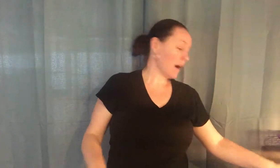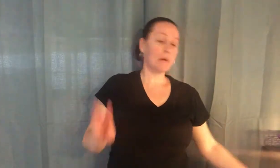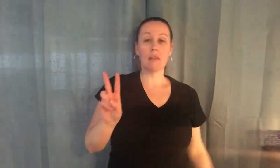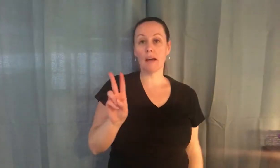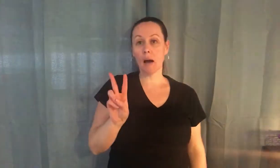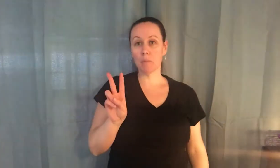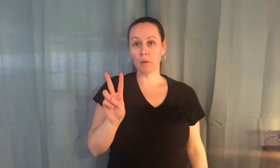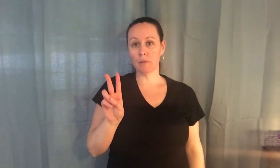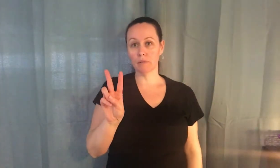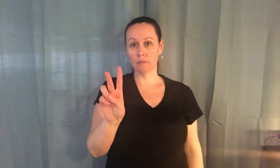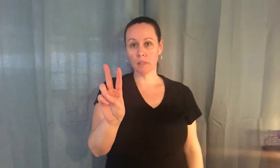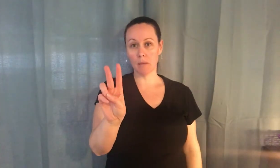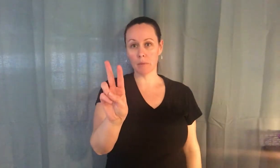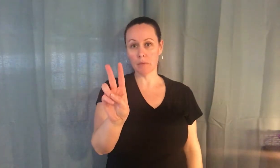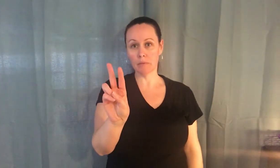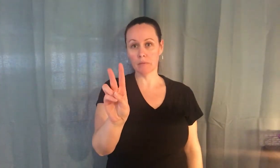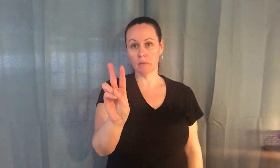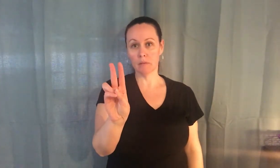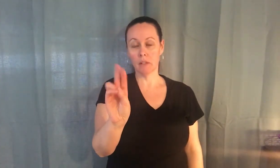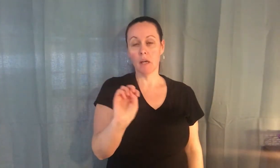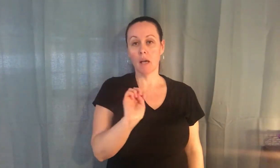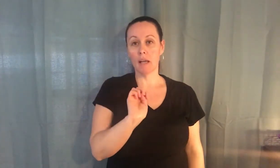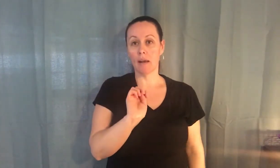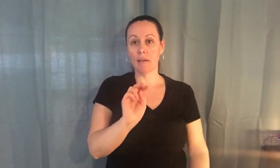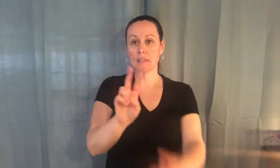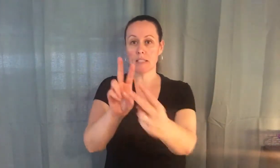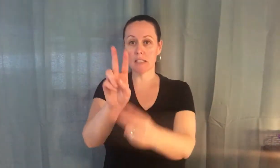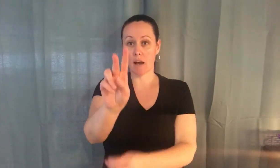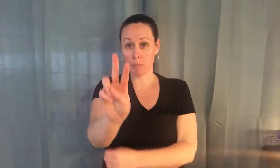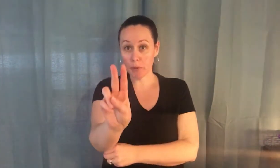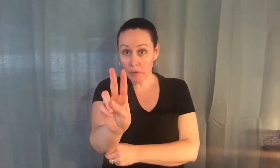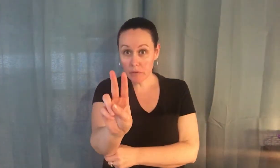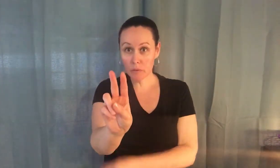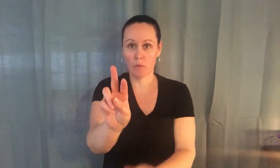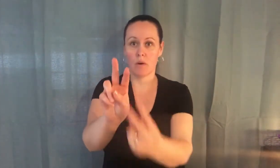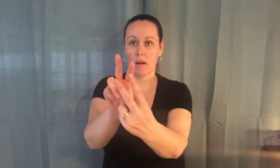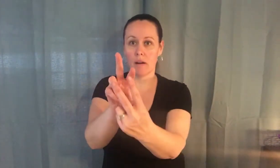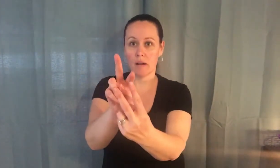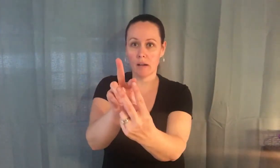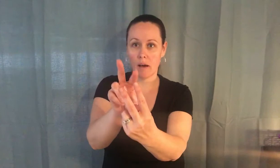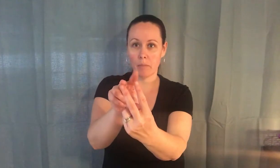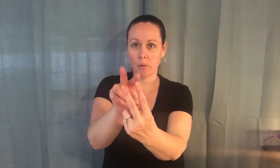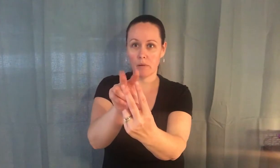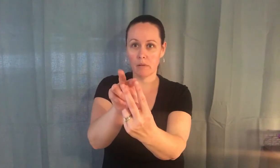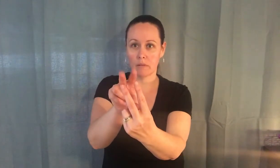And then couple. Couple. Now I've seen couple or couple.